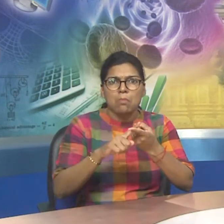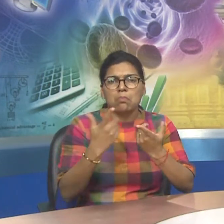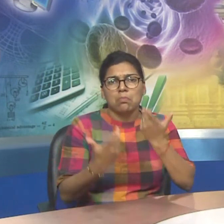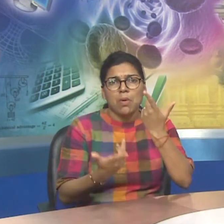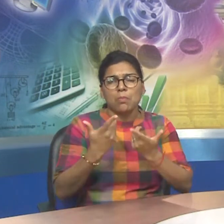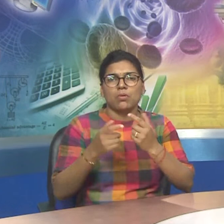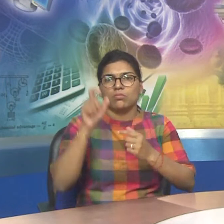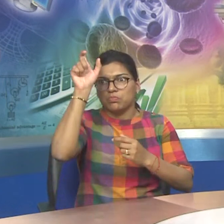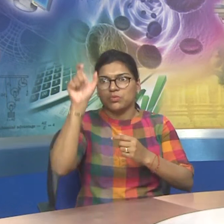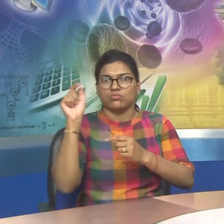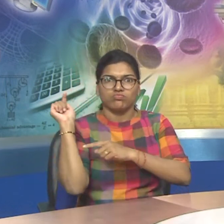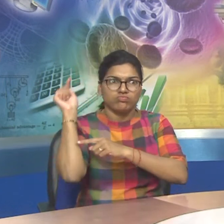Destruction.